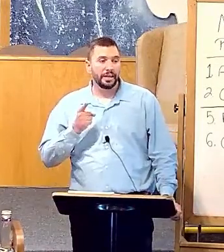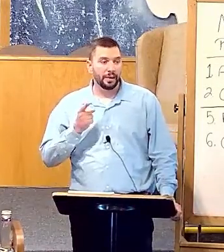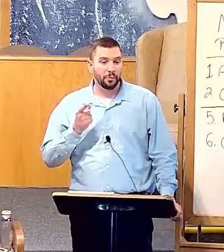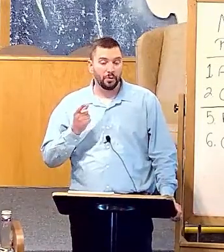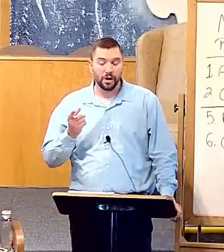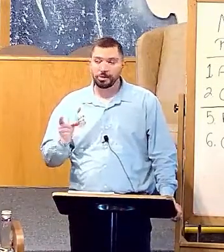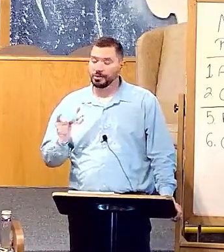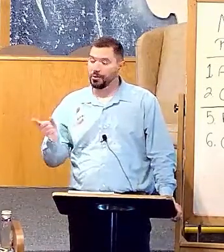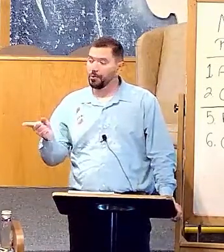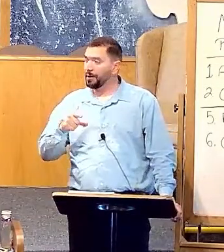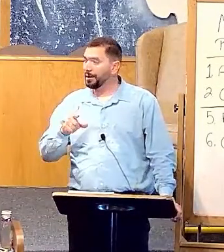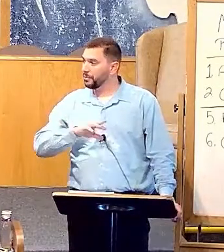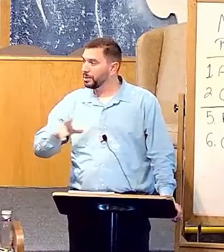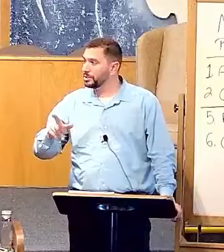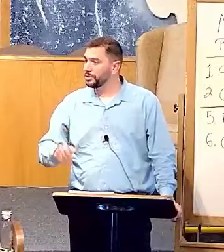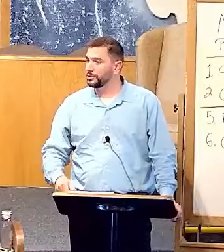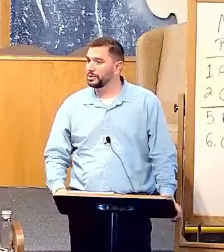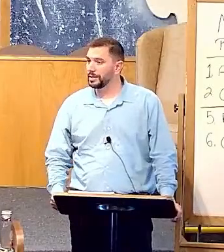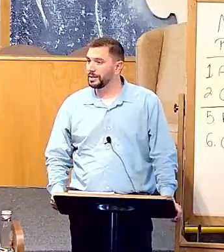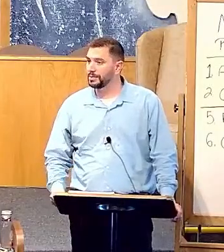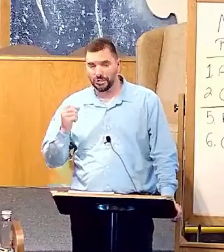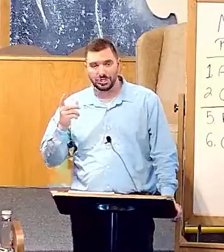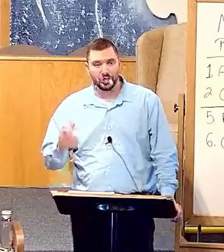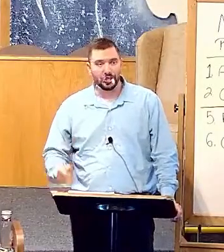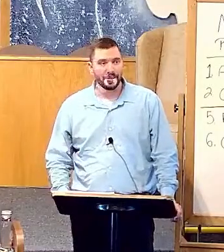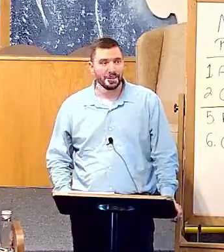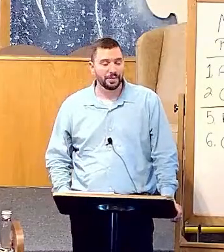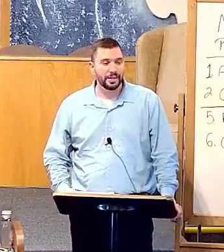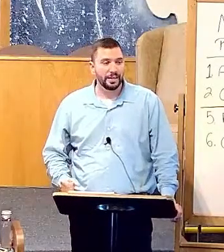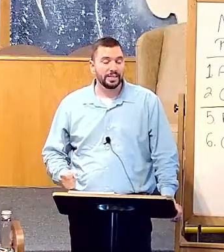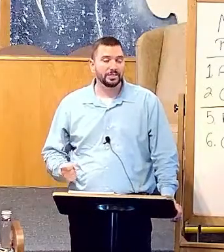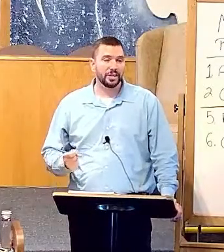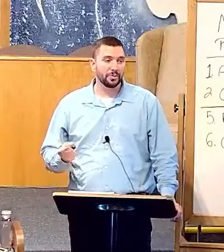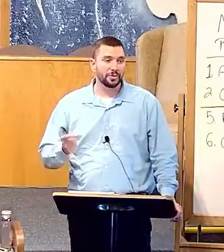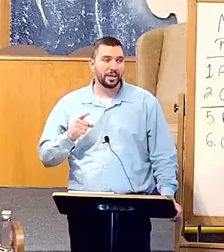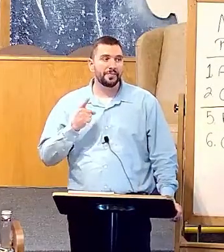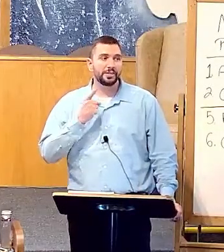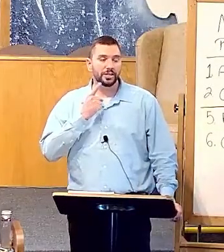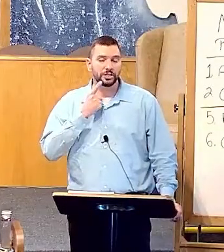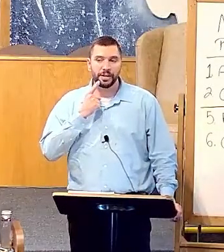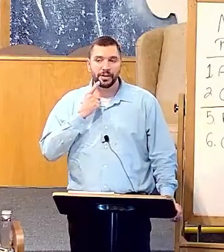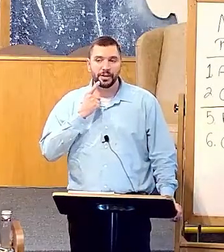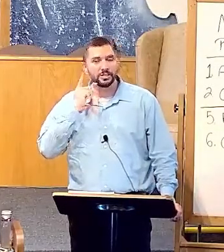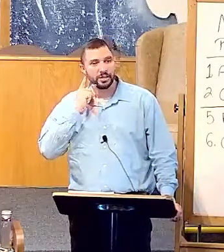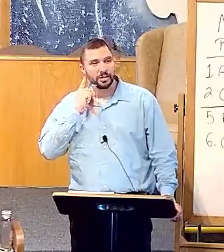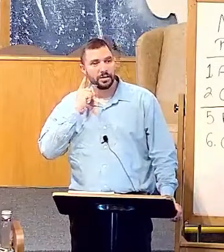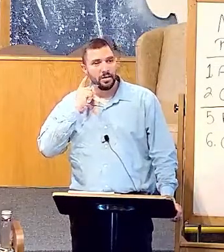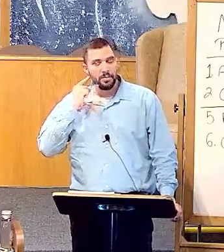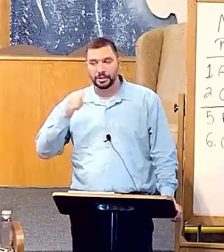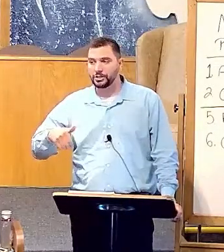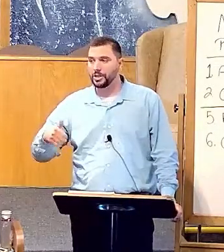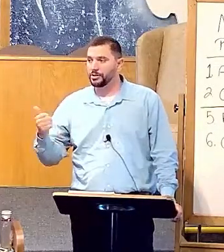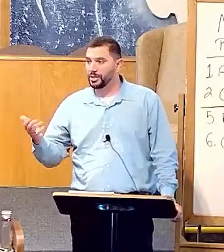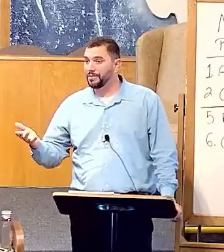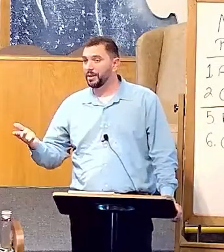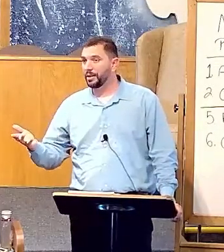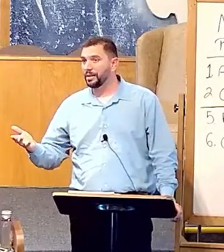watched him because I went back and watched it 2 or 3 times to make sure I saw it right. He signed the word deaf, and he touched his mouth in his ear. But this other deaf guy who's a